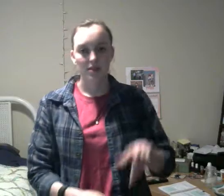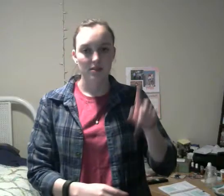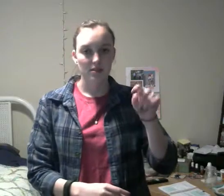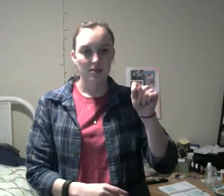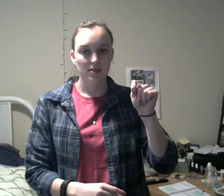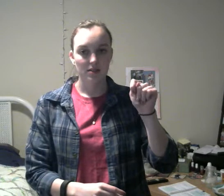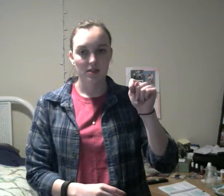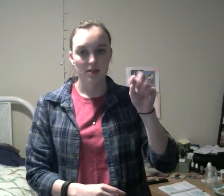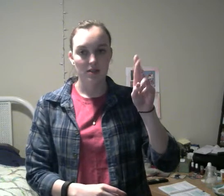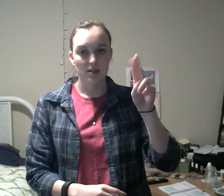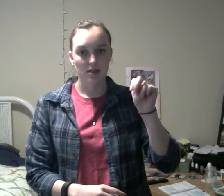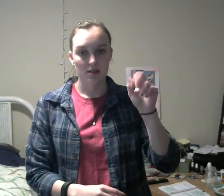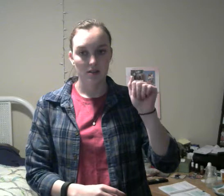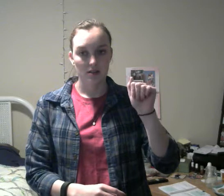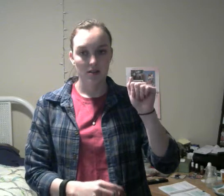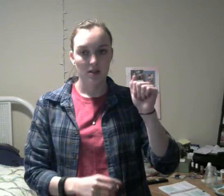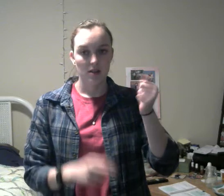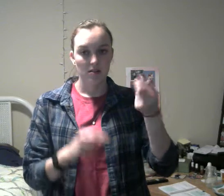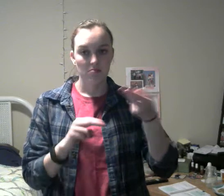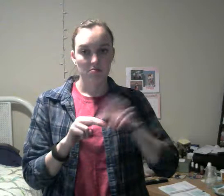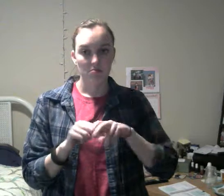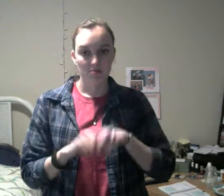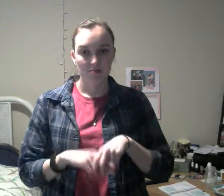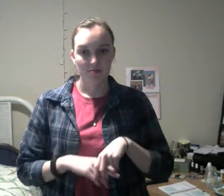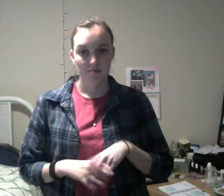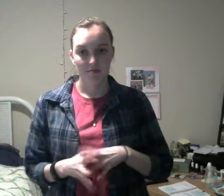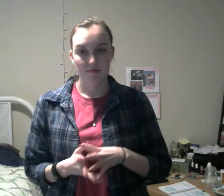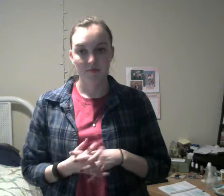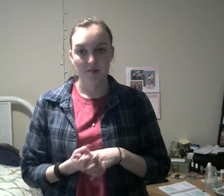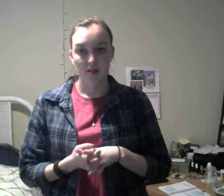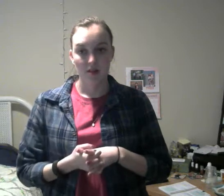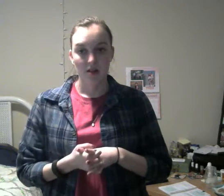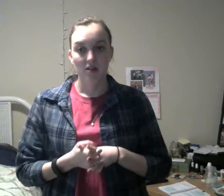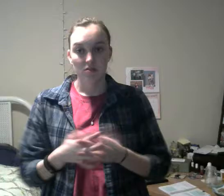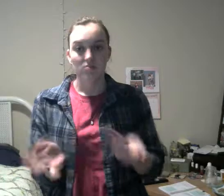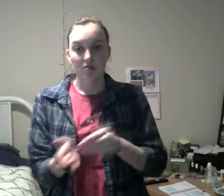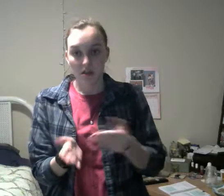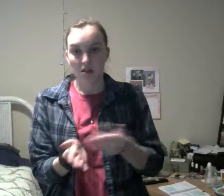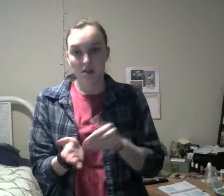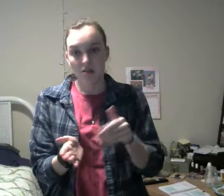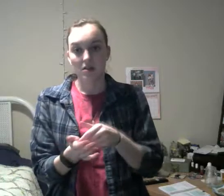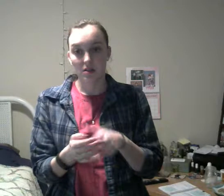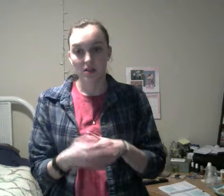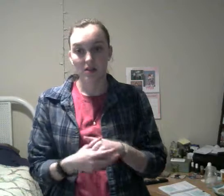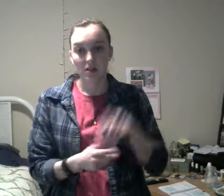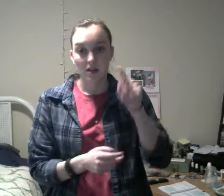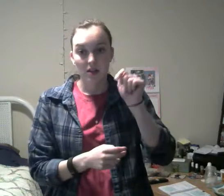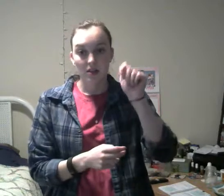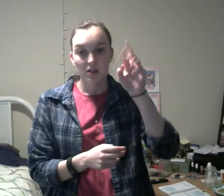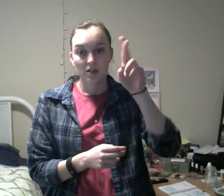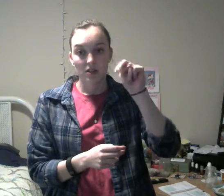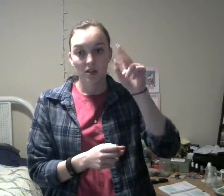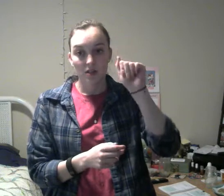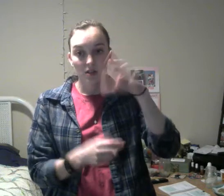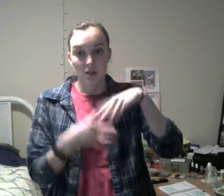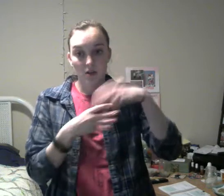it. It'll attach that onto this chain, and it'll keep going over and over and over again. Once the tRNA leaves, it's going to go grab another amino acid, and then it's